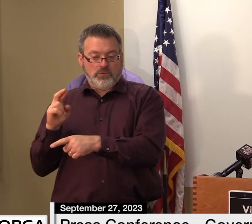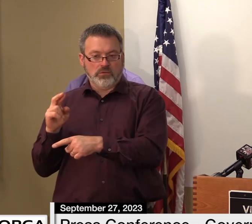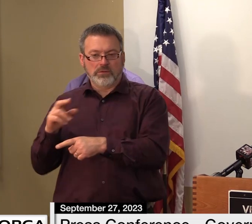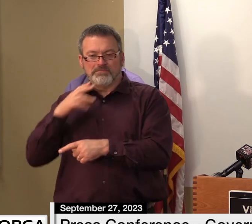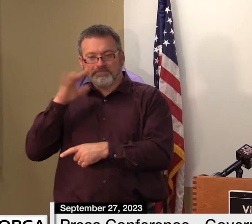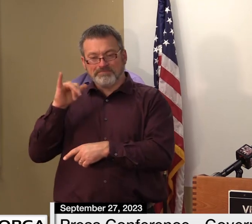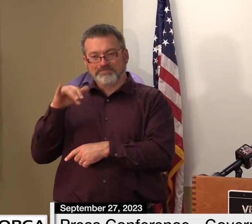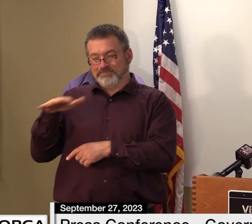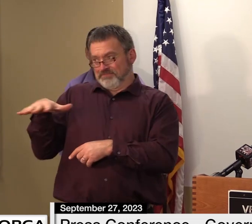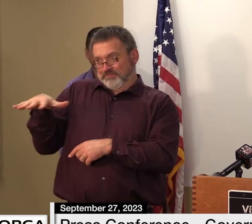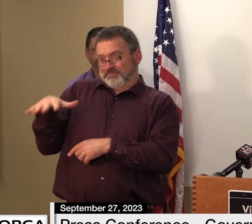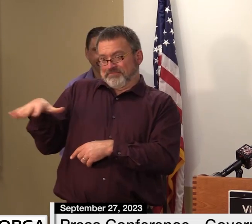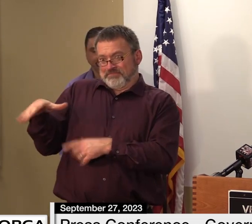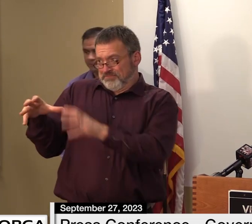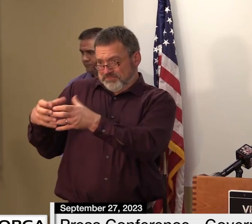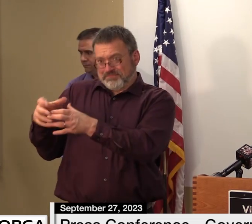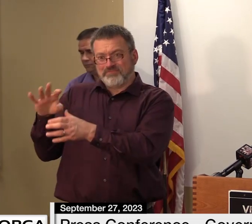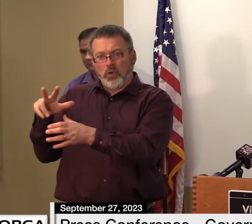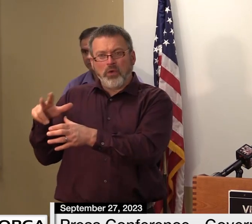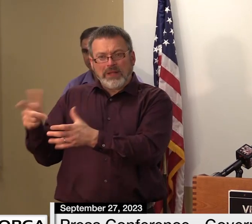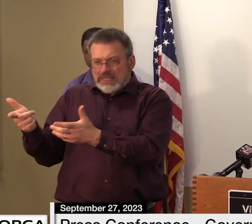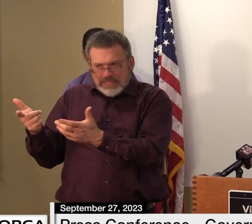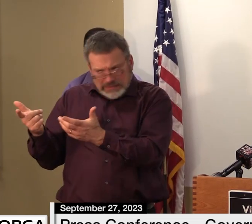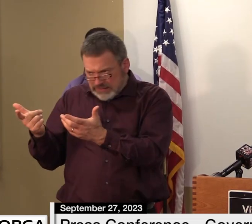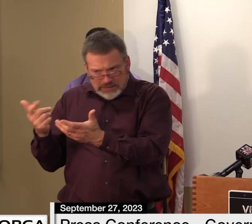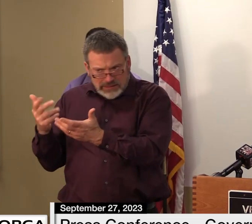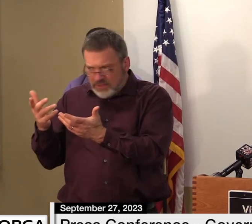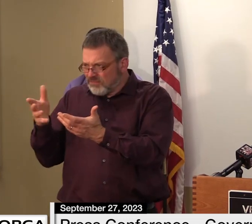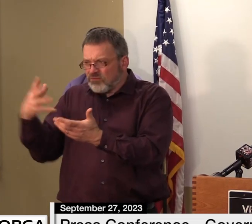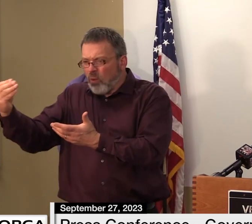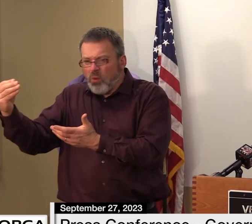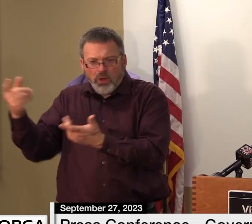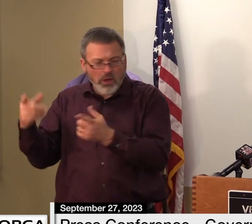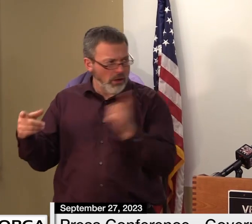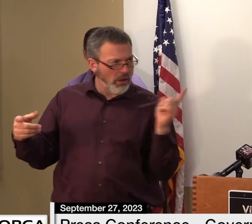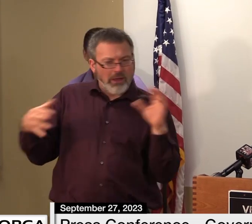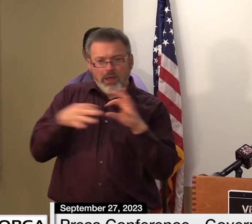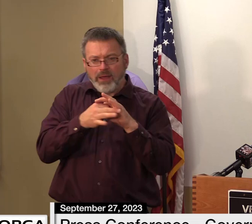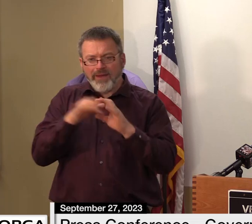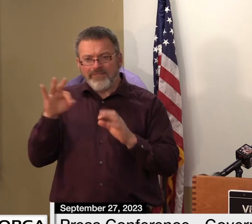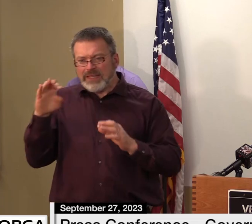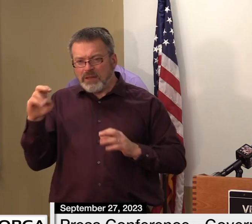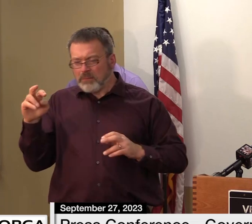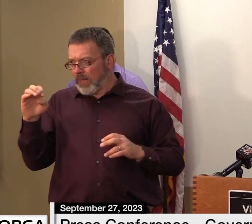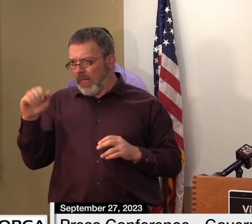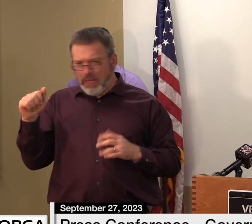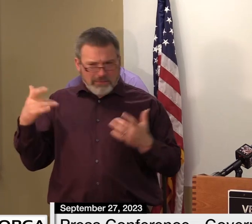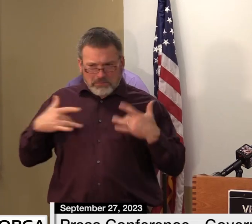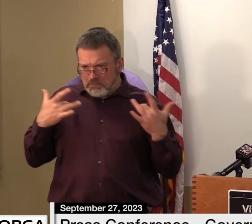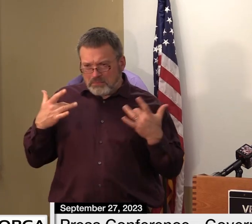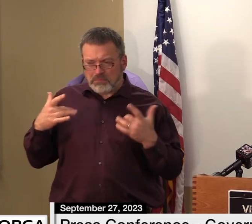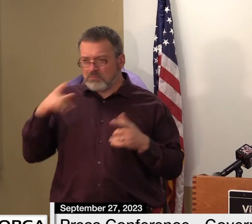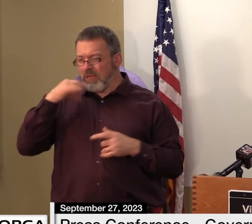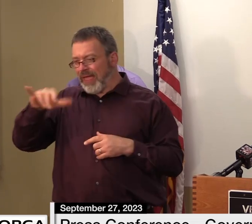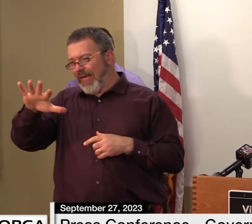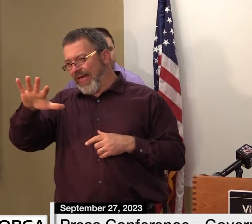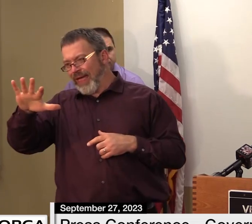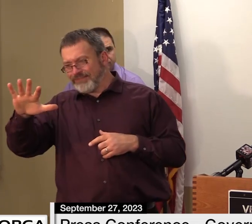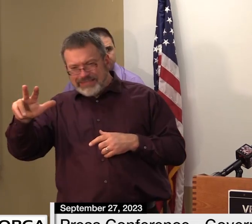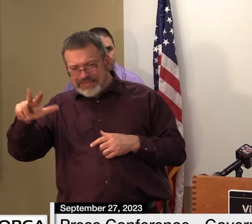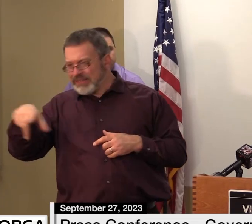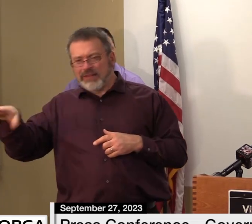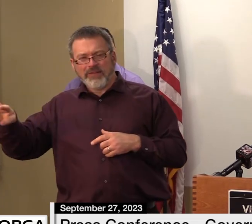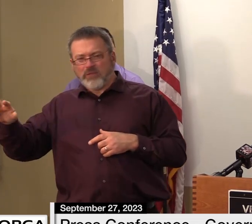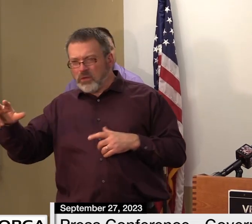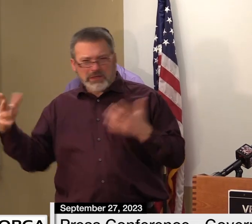actually communicating with FEMA, we're going to family or we're moving out of state or what that means? Sure, yep, absolutely. So for the population of the 54 we started